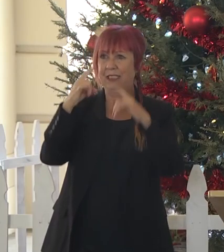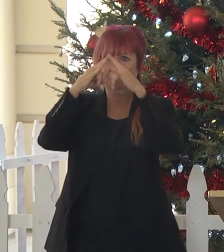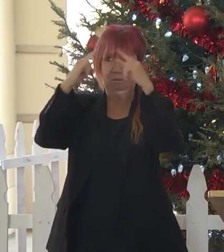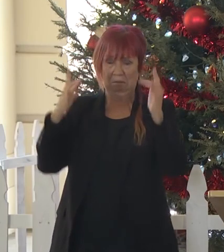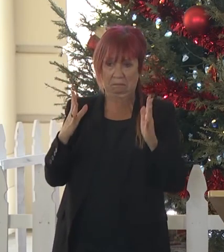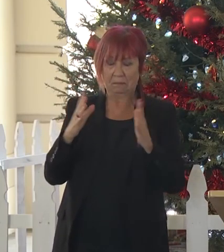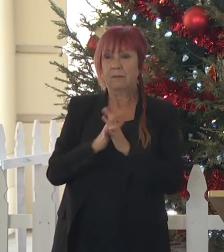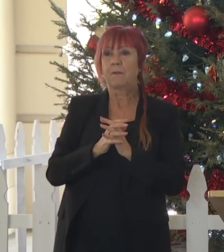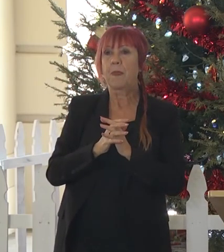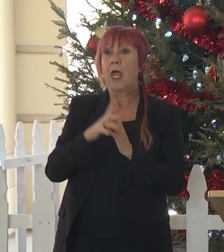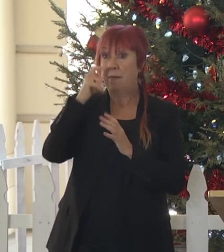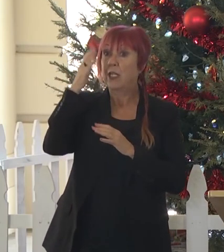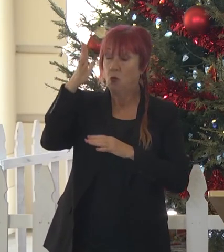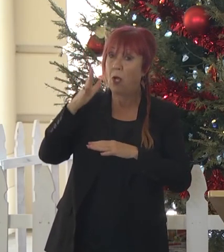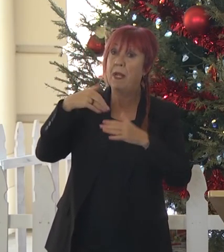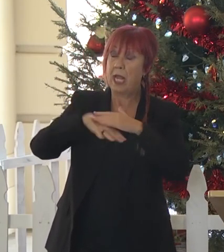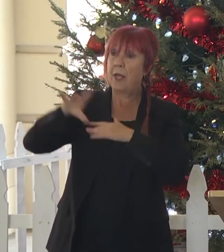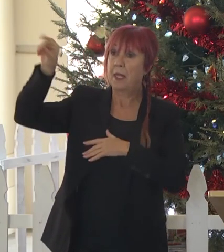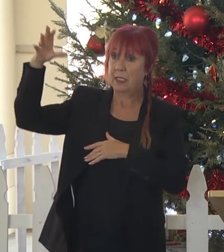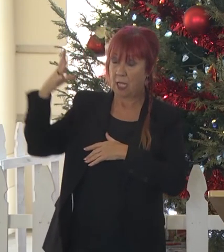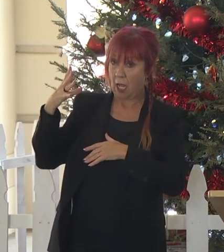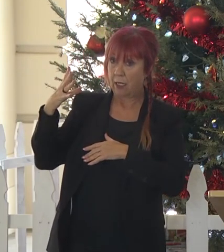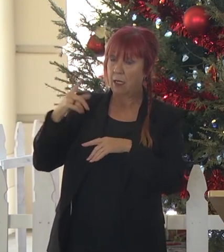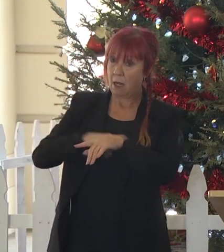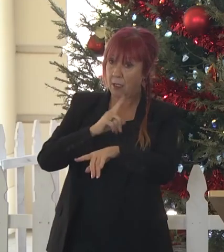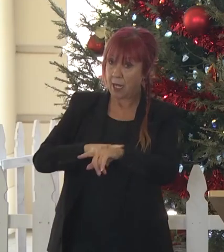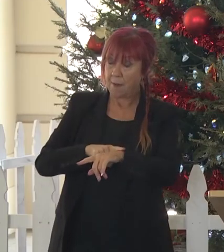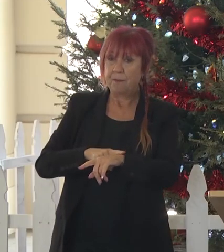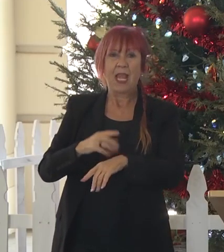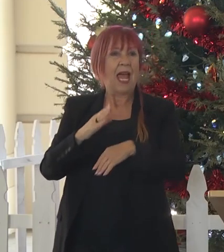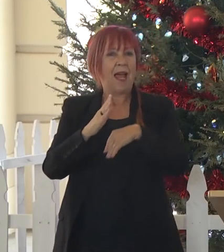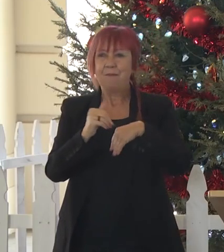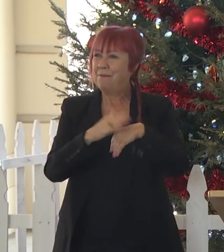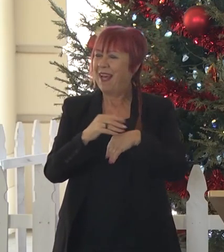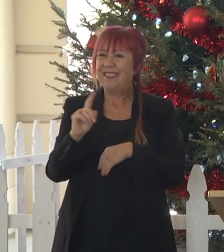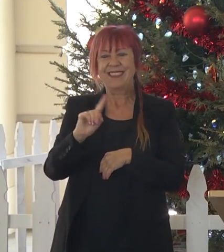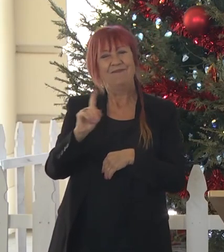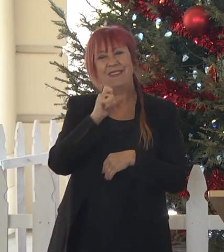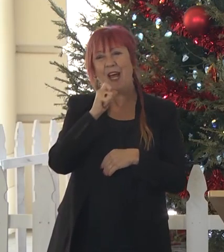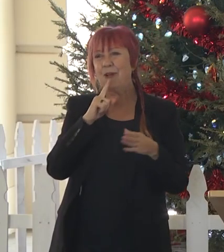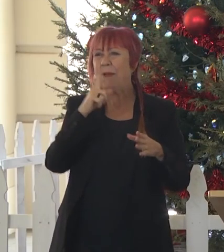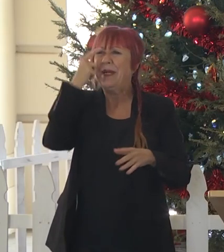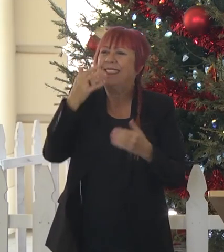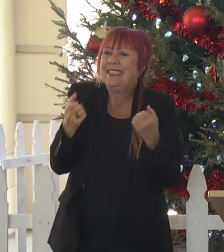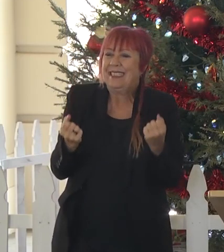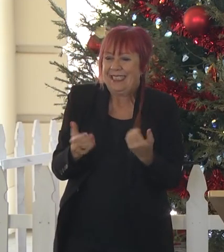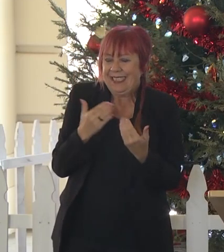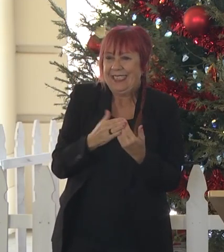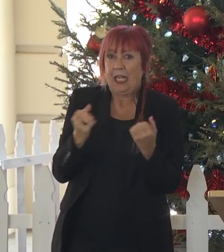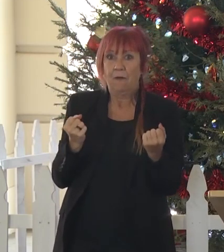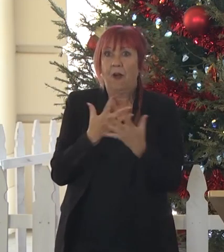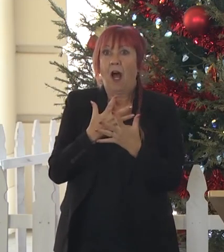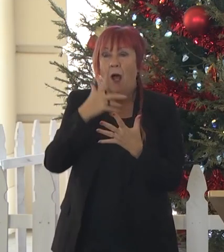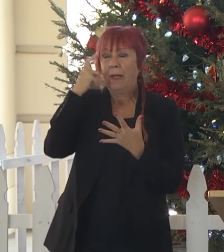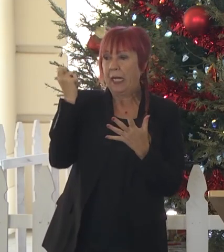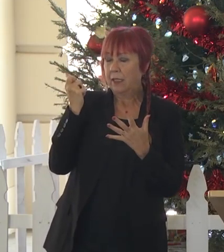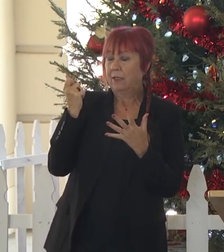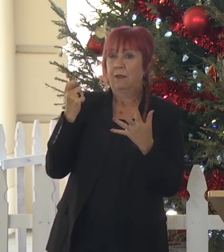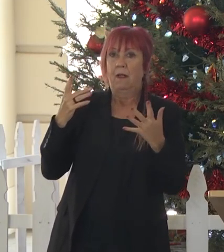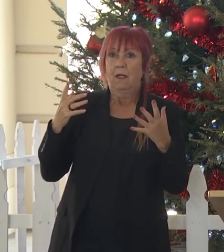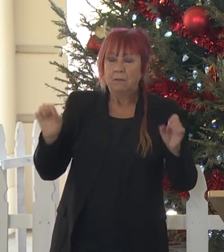Pets are not recommended along the parade route. They can be easily frightened or scared from the productions that can